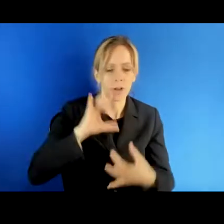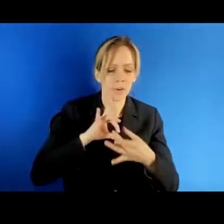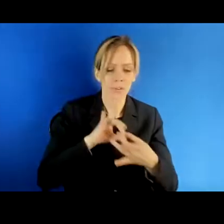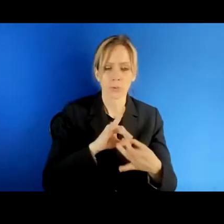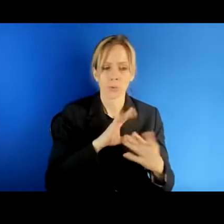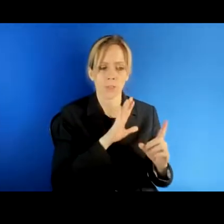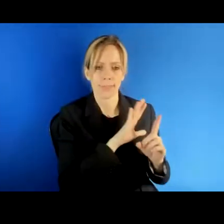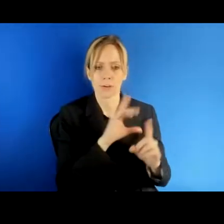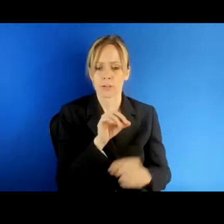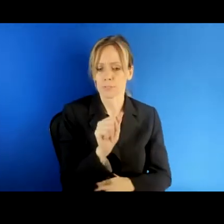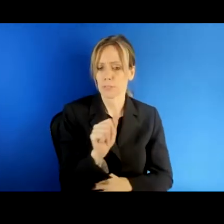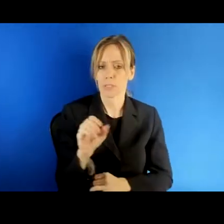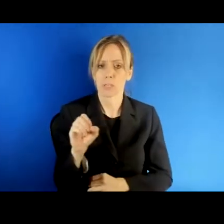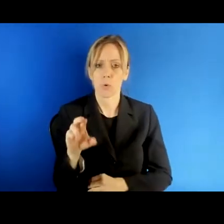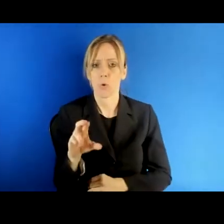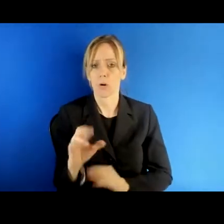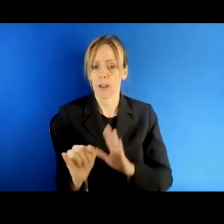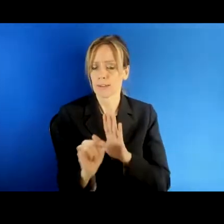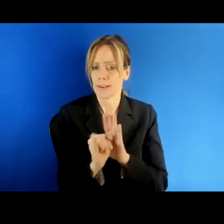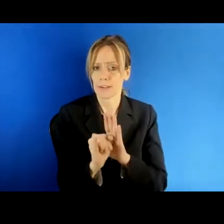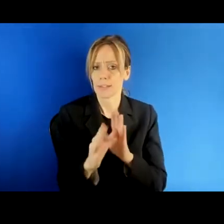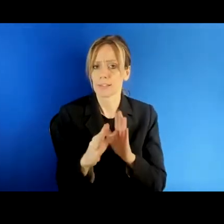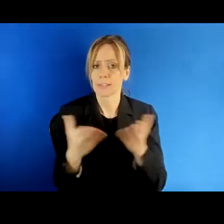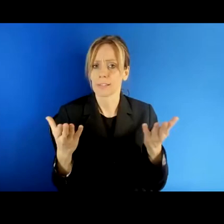or intersectional identities at the university.